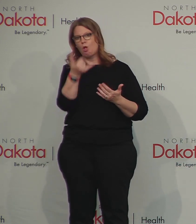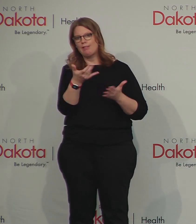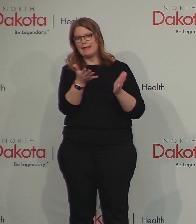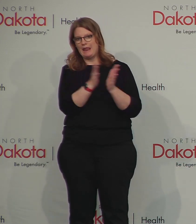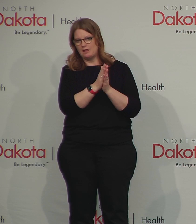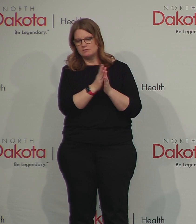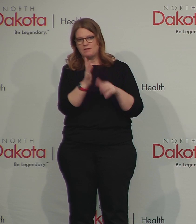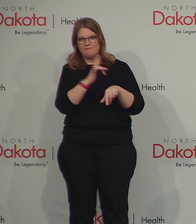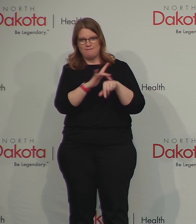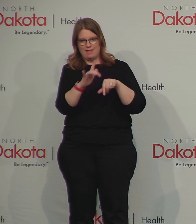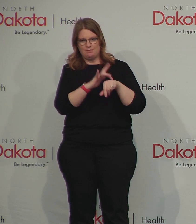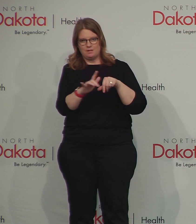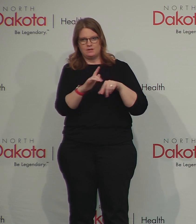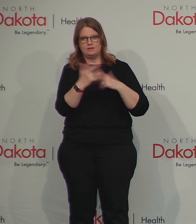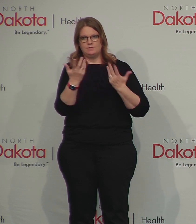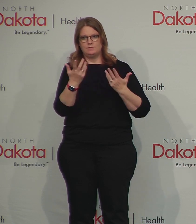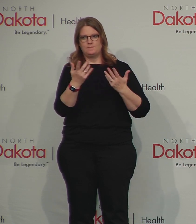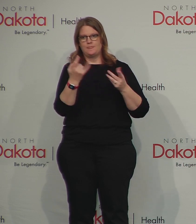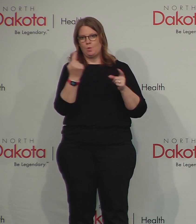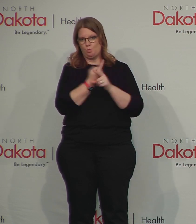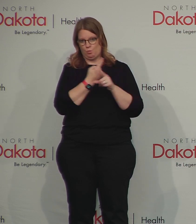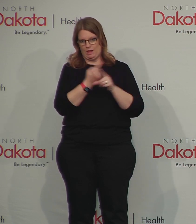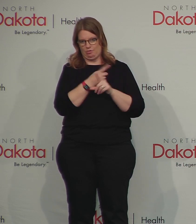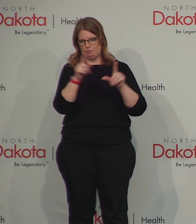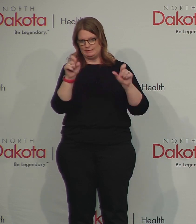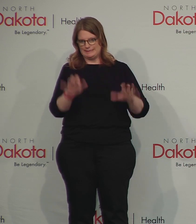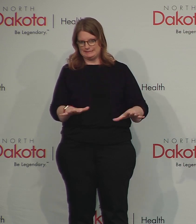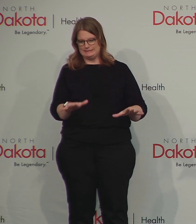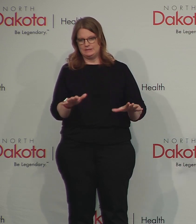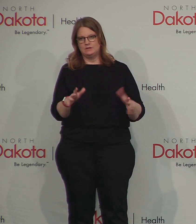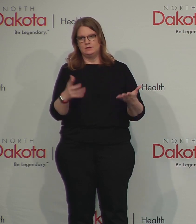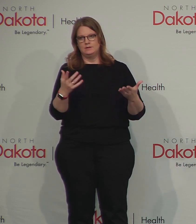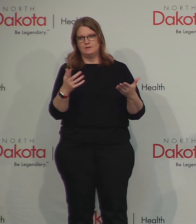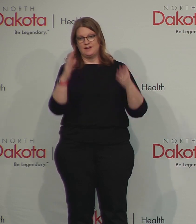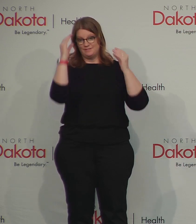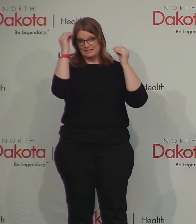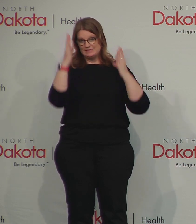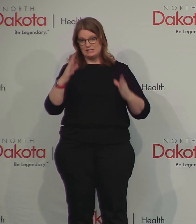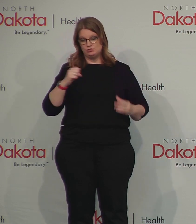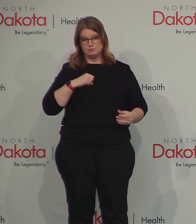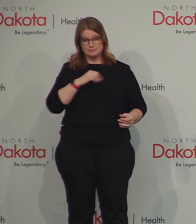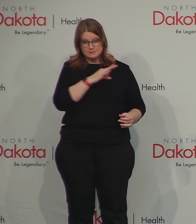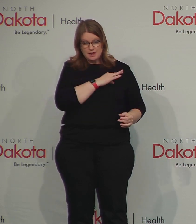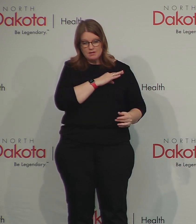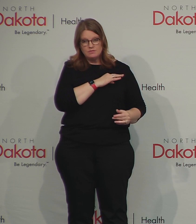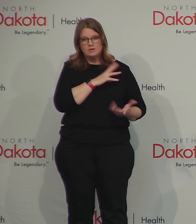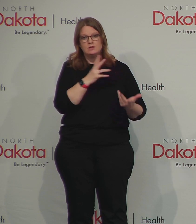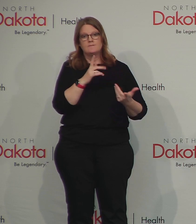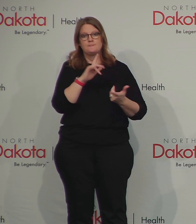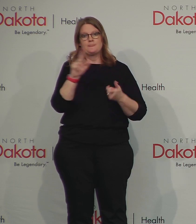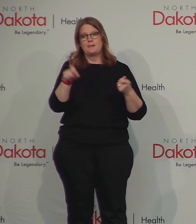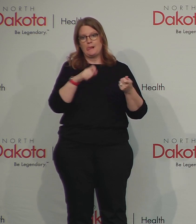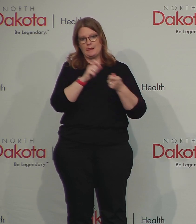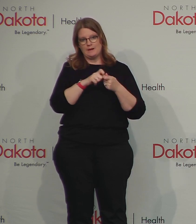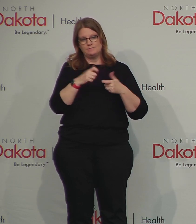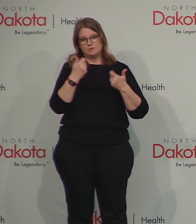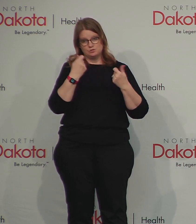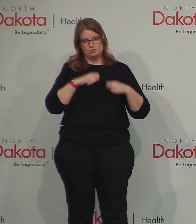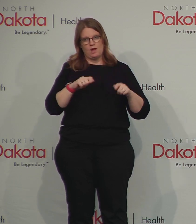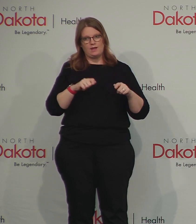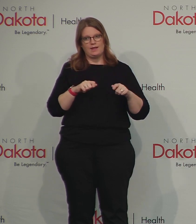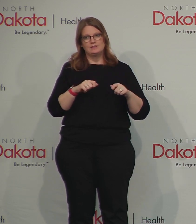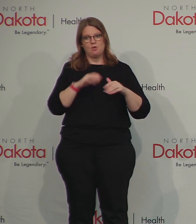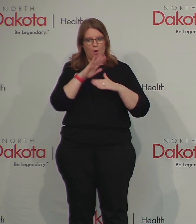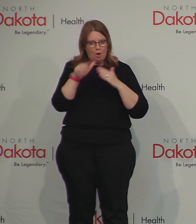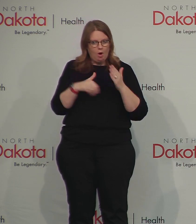the availability for doing regular testing of teachers and staff, and particularly as we try to get all of our kids back